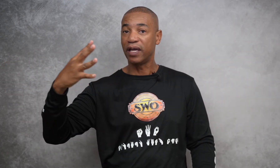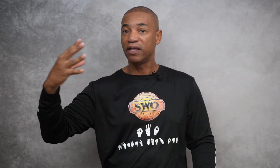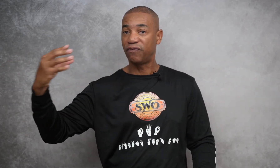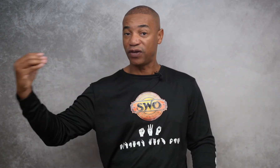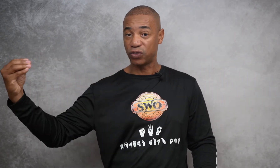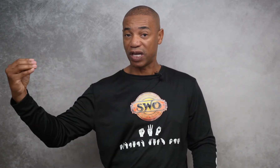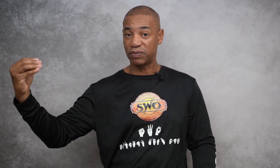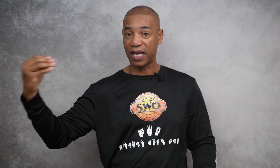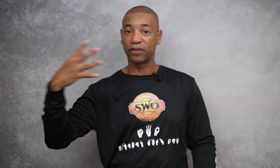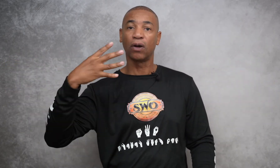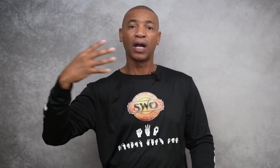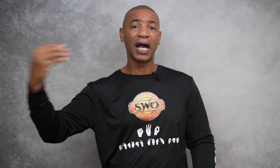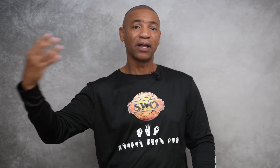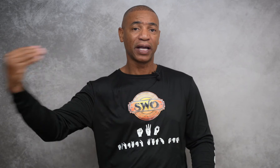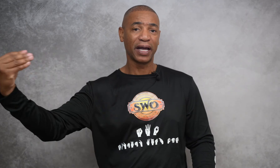the fingers came together.